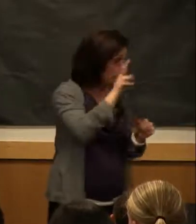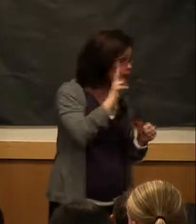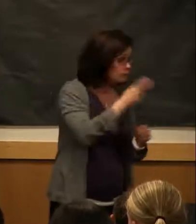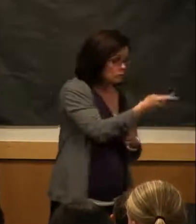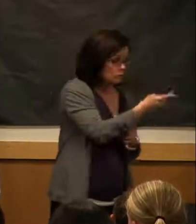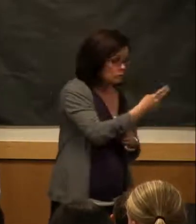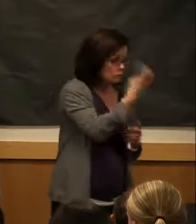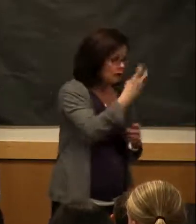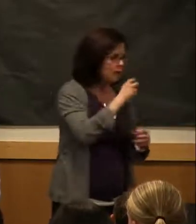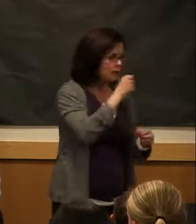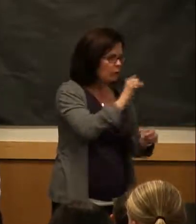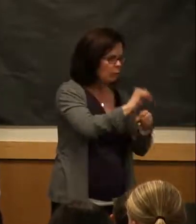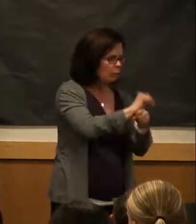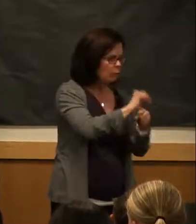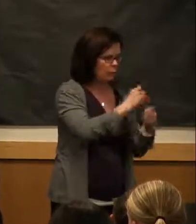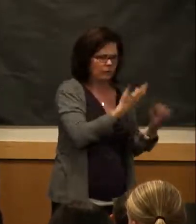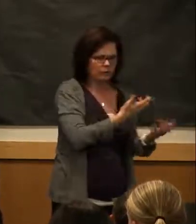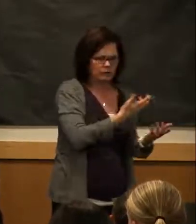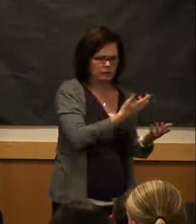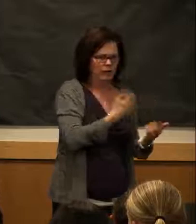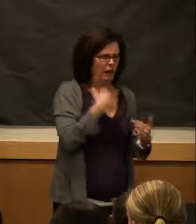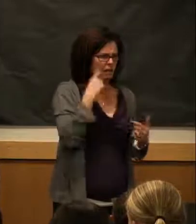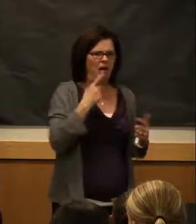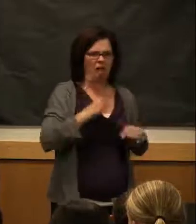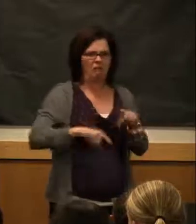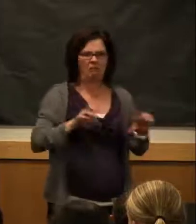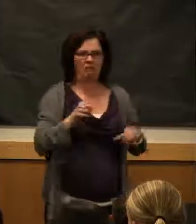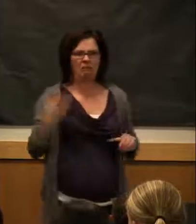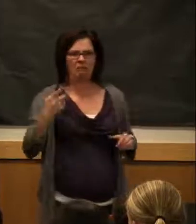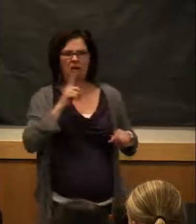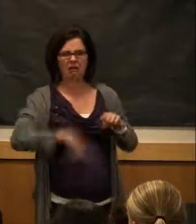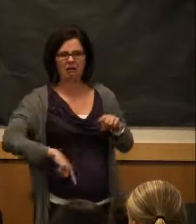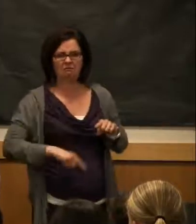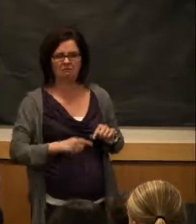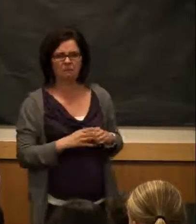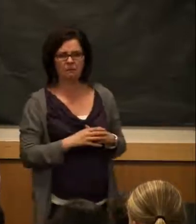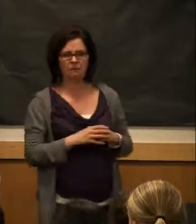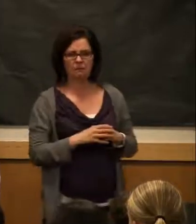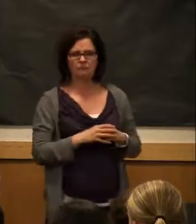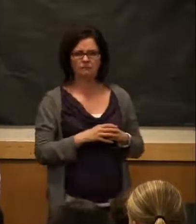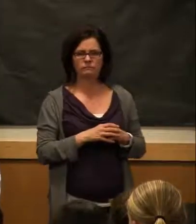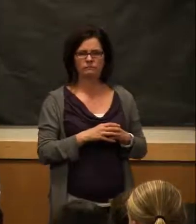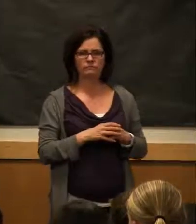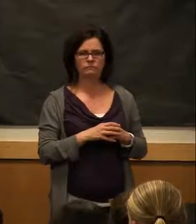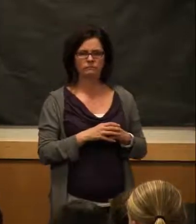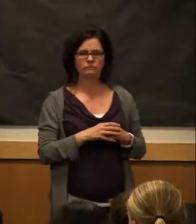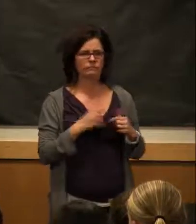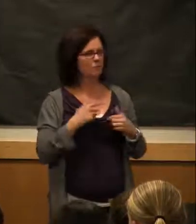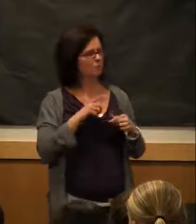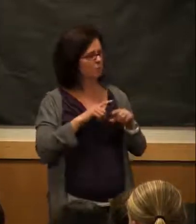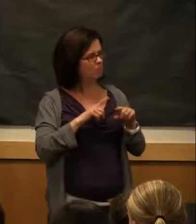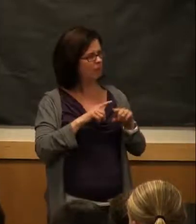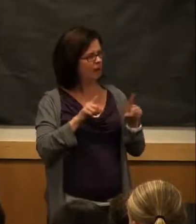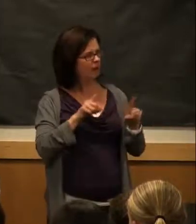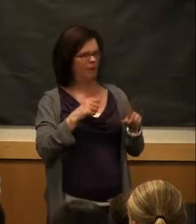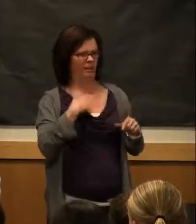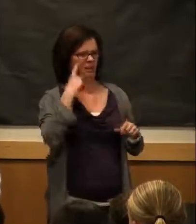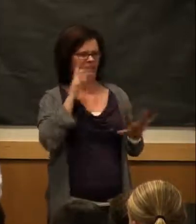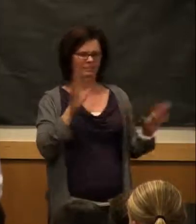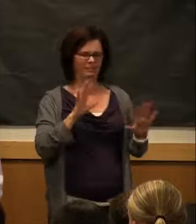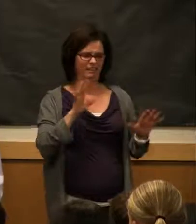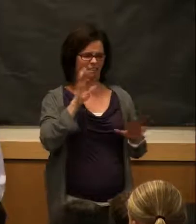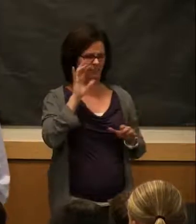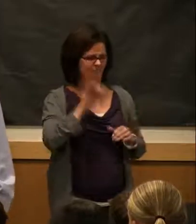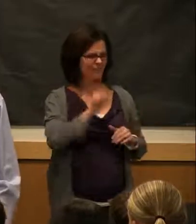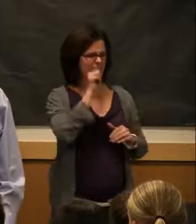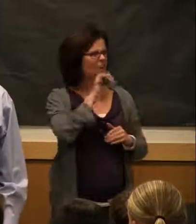anything. And I didn't think that was all there was for me in this world. But